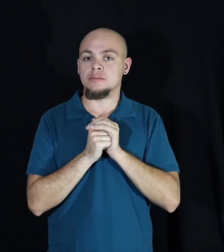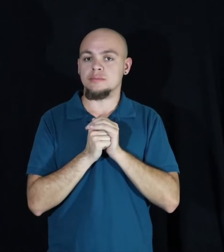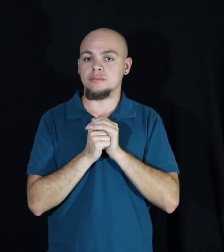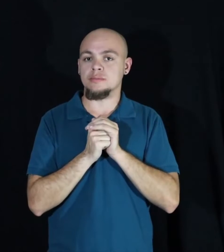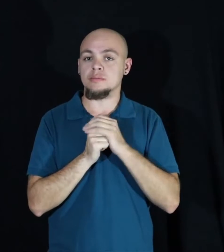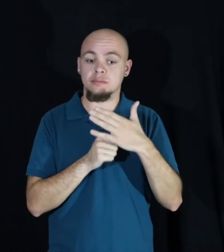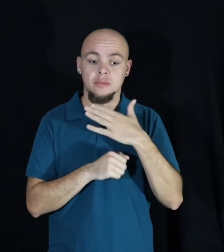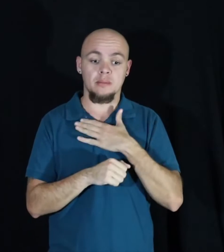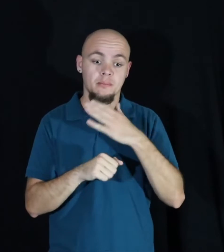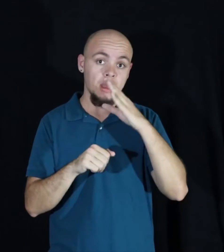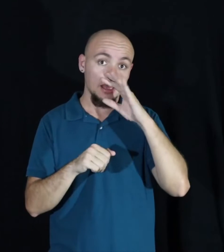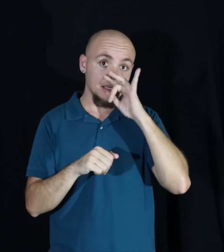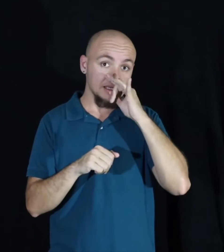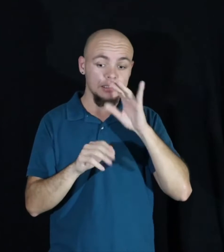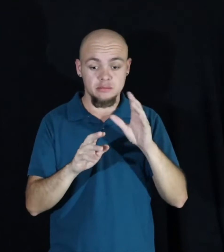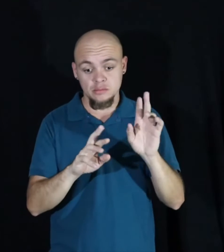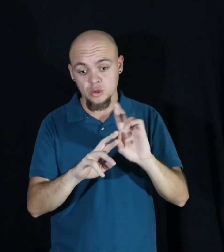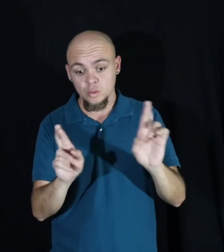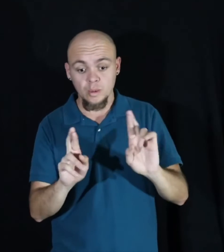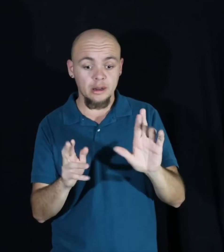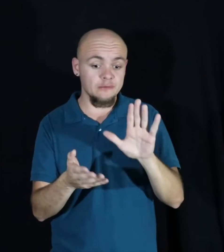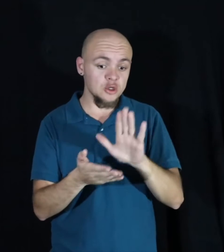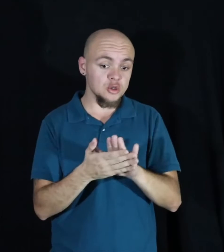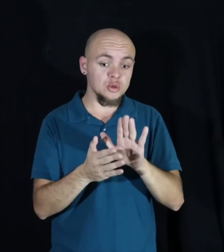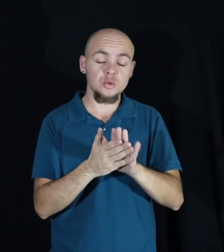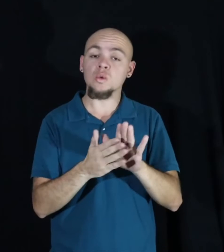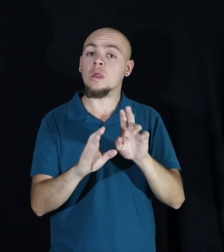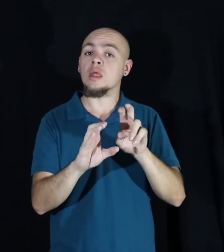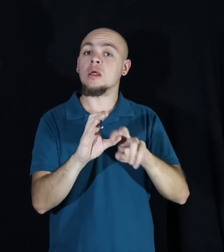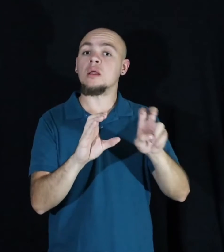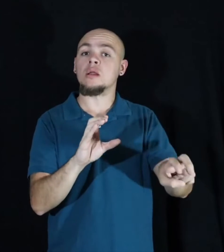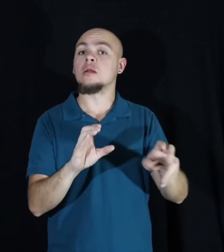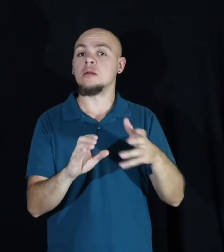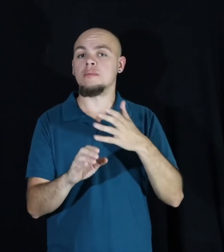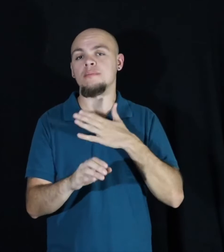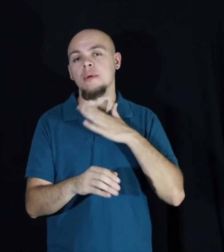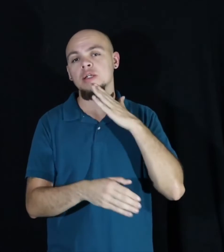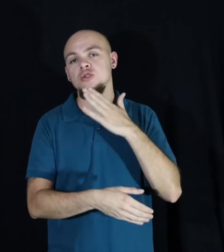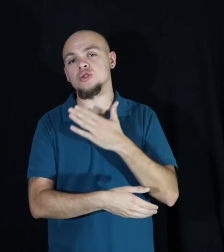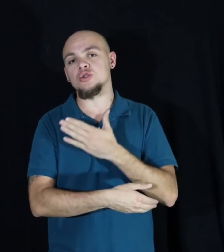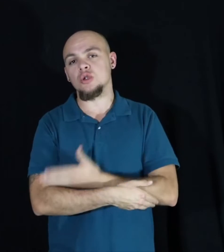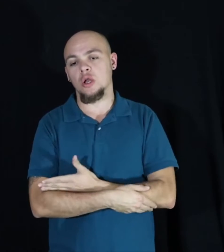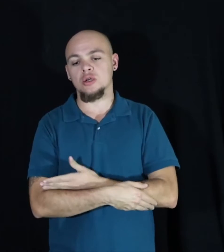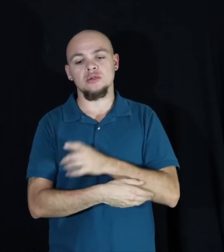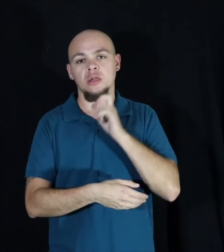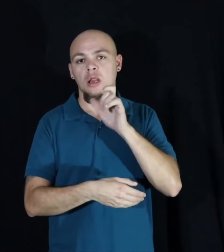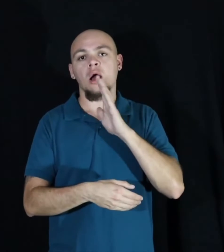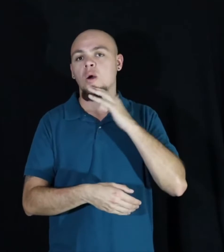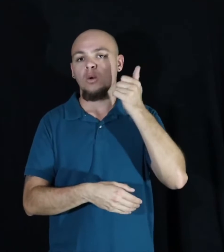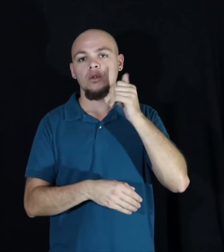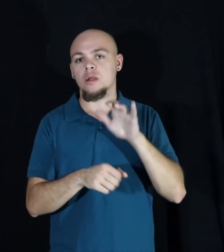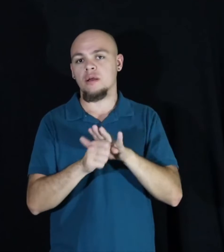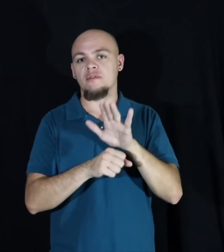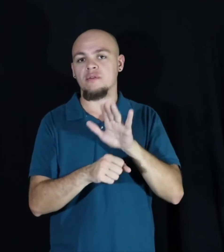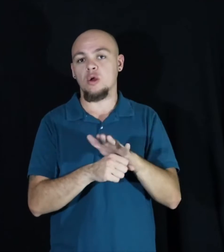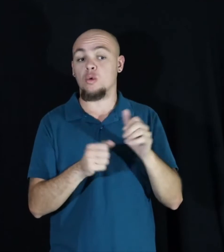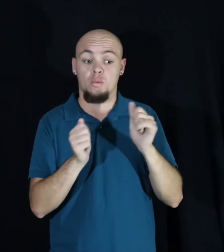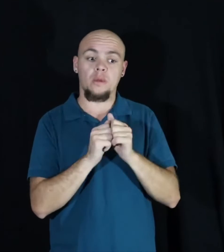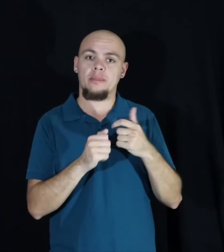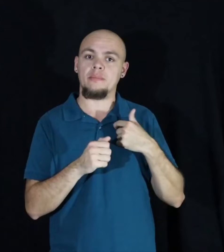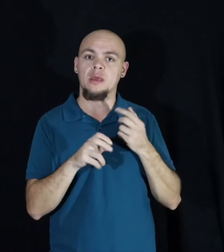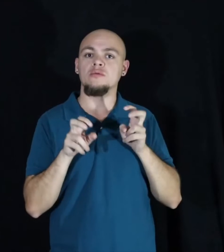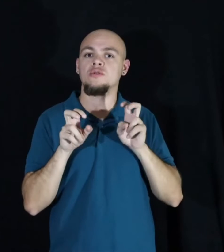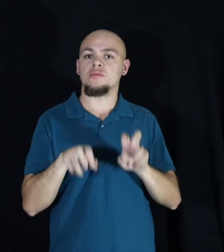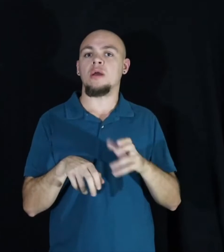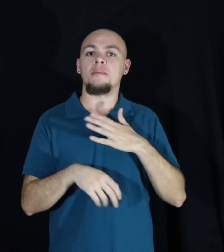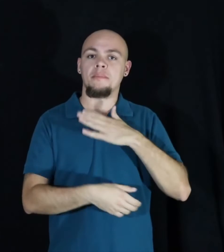my kids ready for school. My daughter wasn't old enough to go to school, so I would take her with me. Or if it was summertime, my